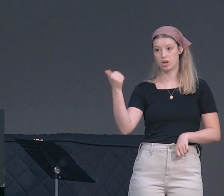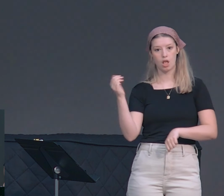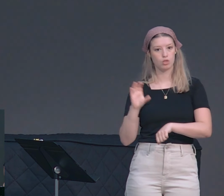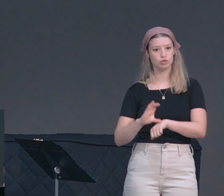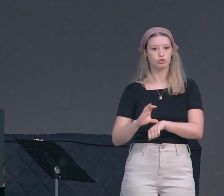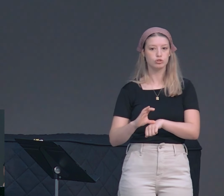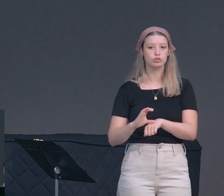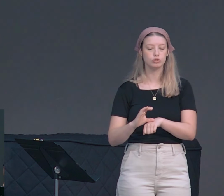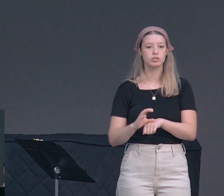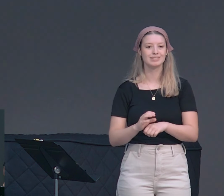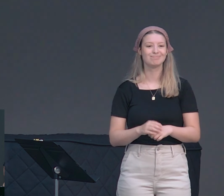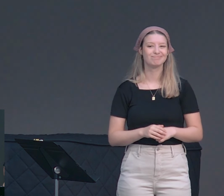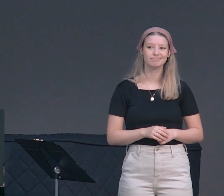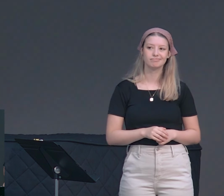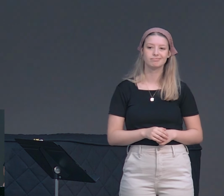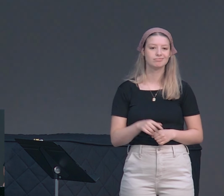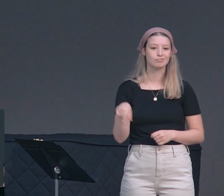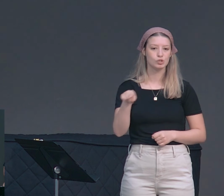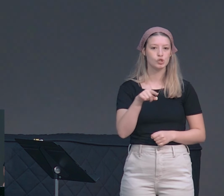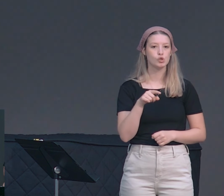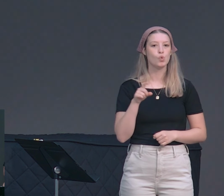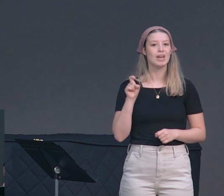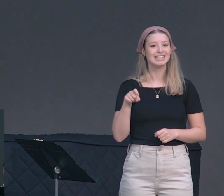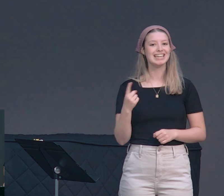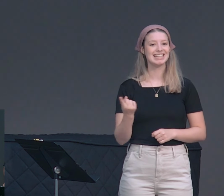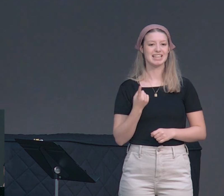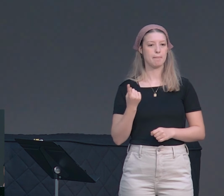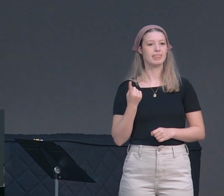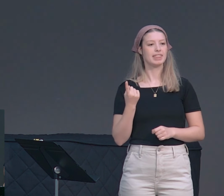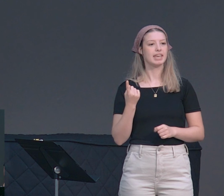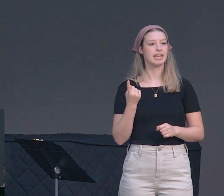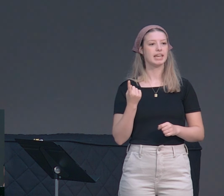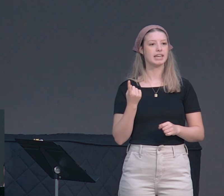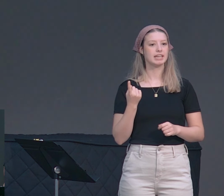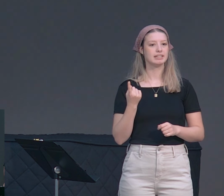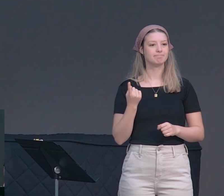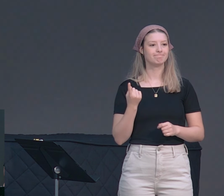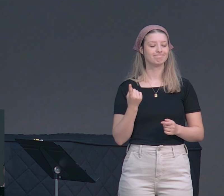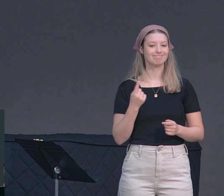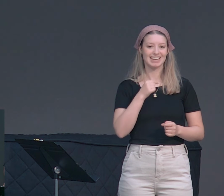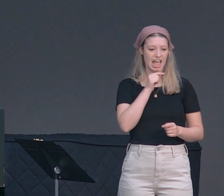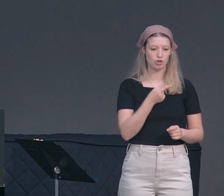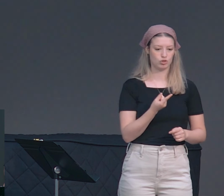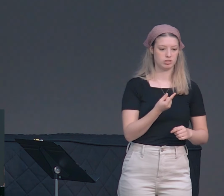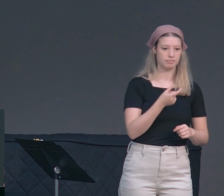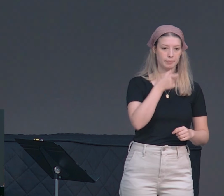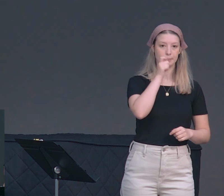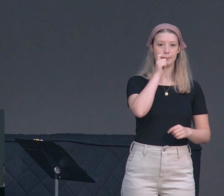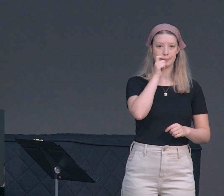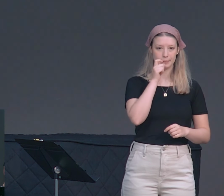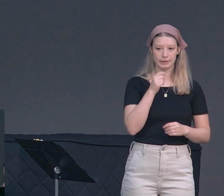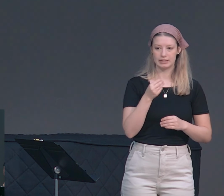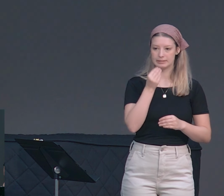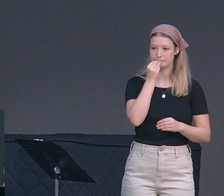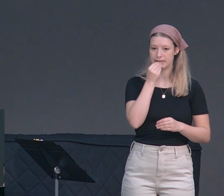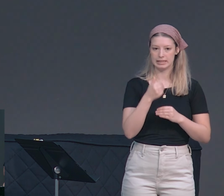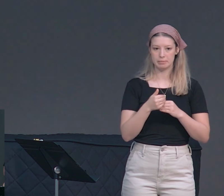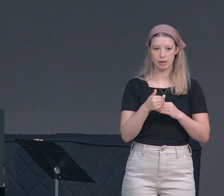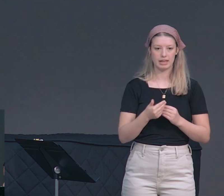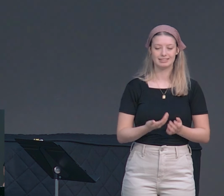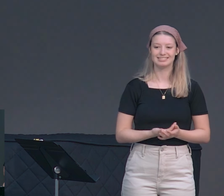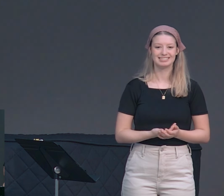church, then you need something. And it isn't this juice and this cracker.